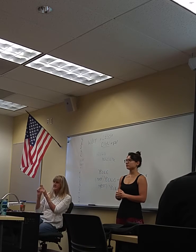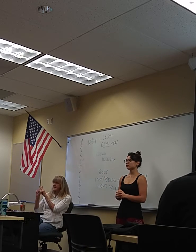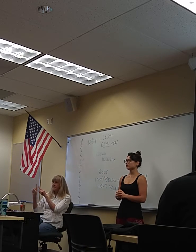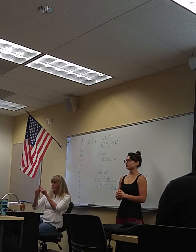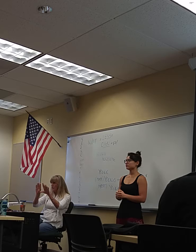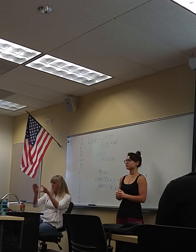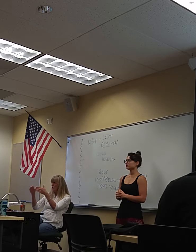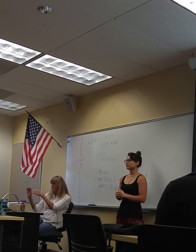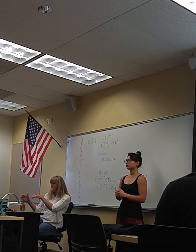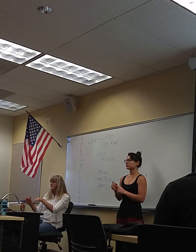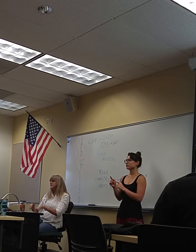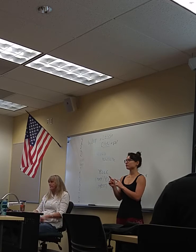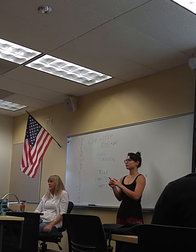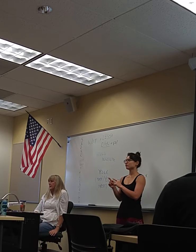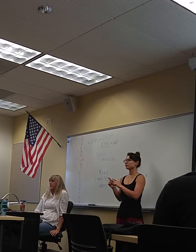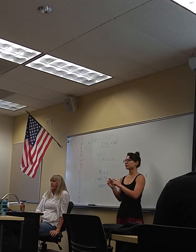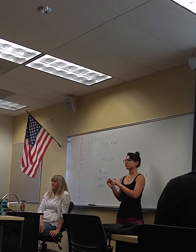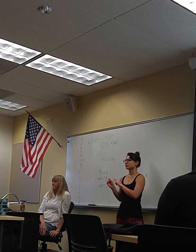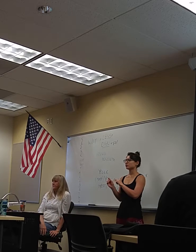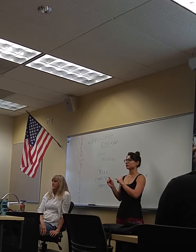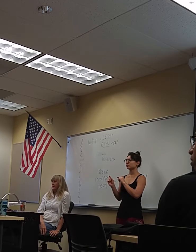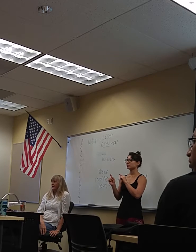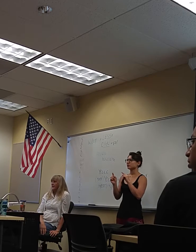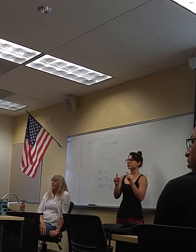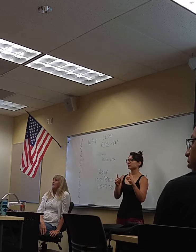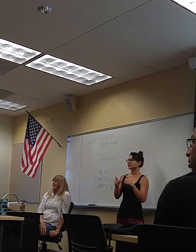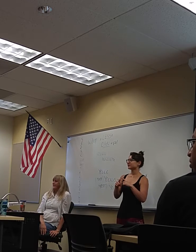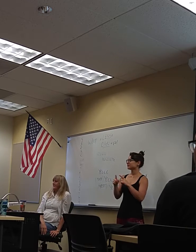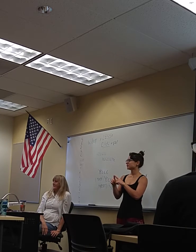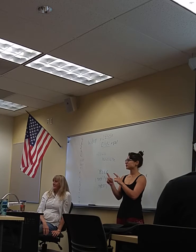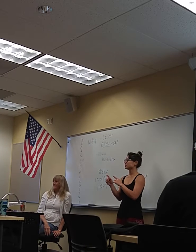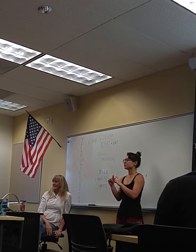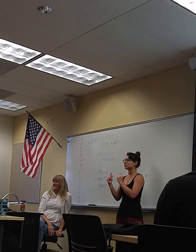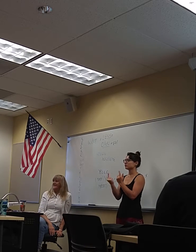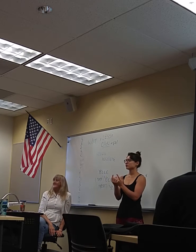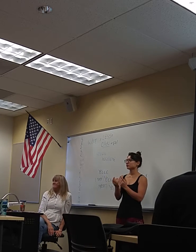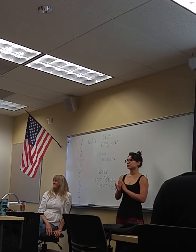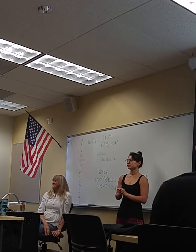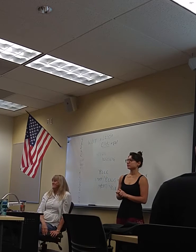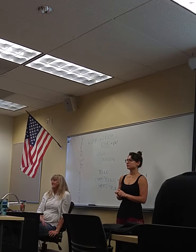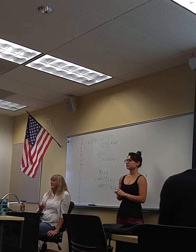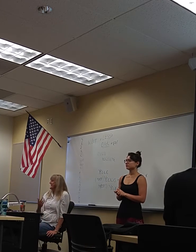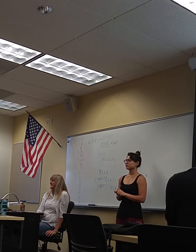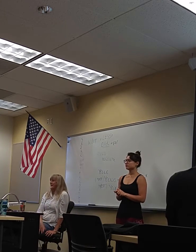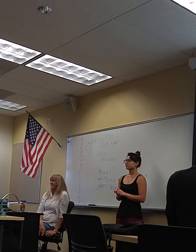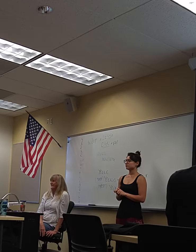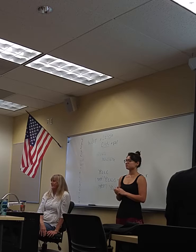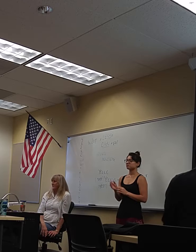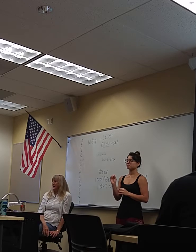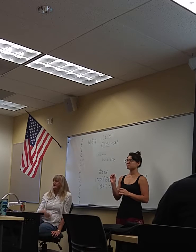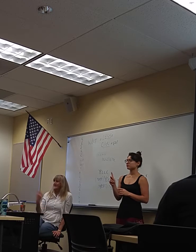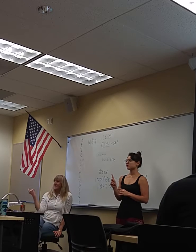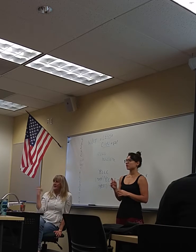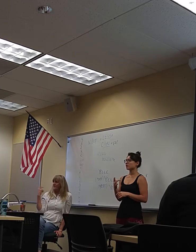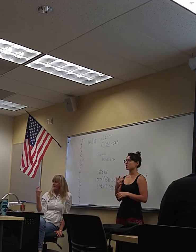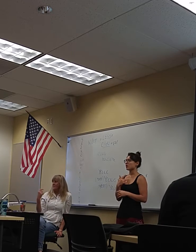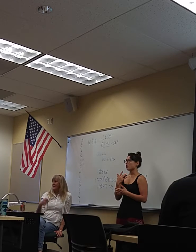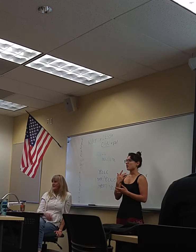against different groups, something like It that. just came in one year and I didn't remember what you said. No, that's okay. I'm glad you asked to kind of confirm that in